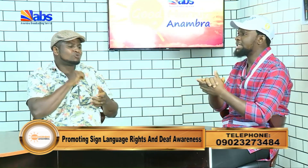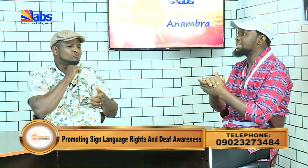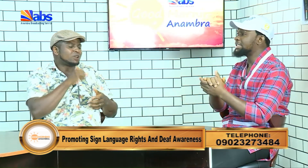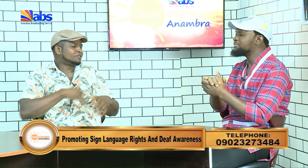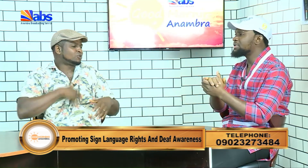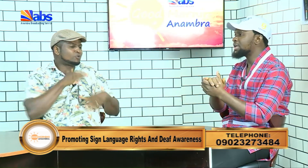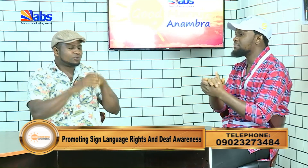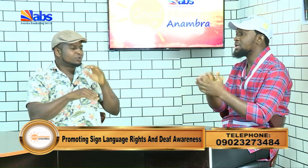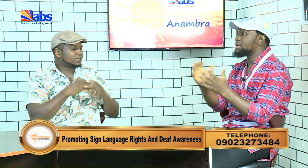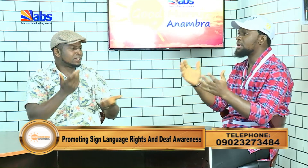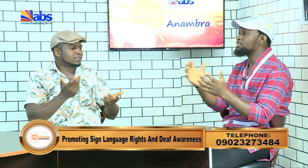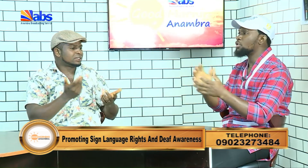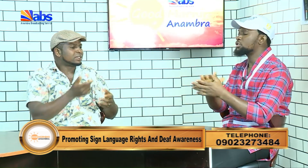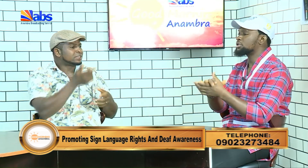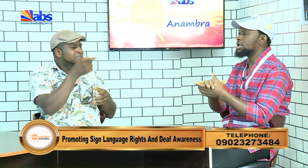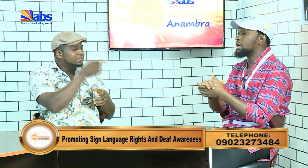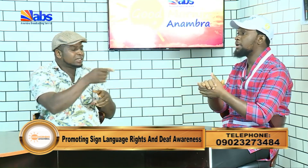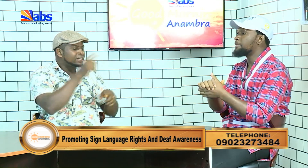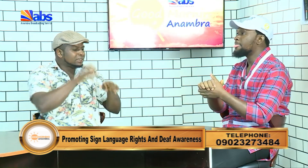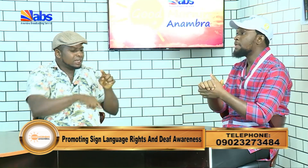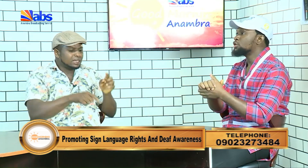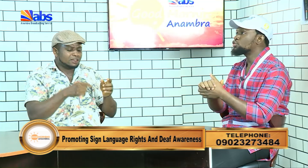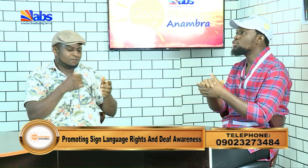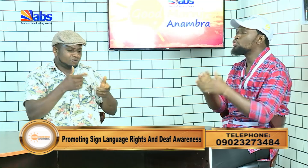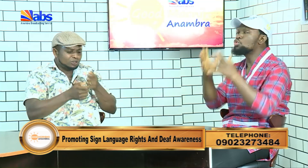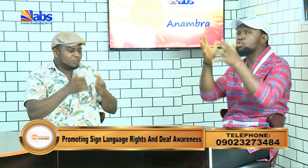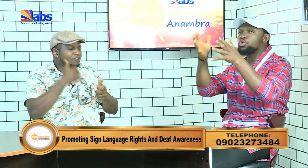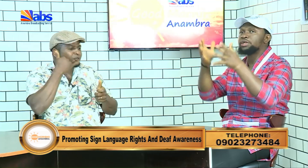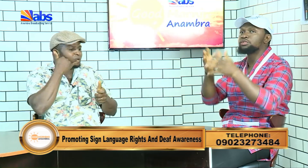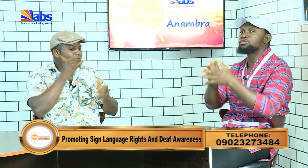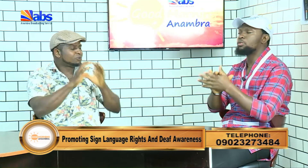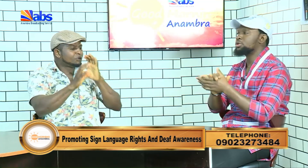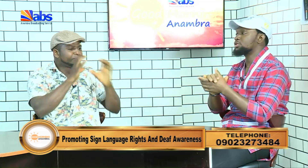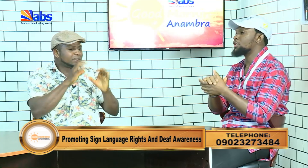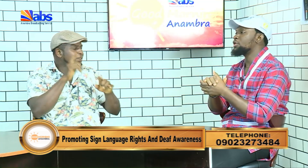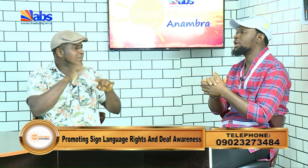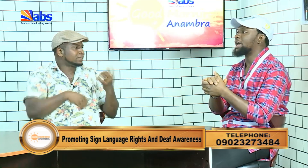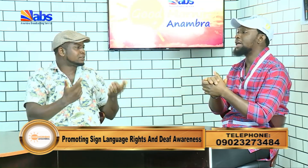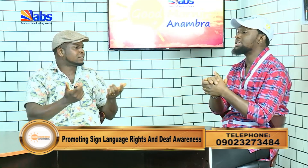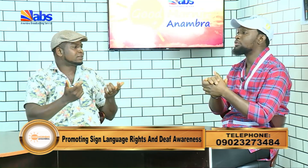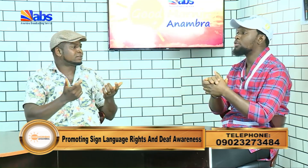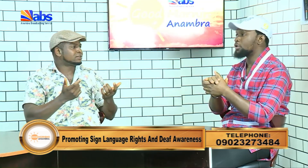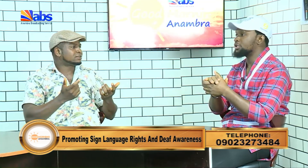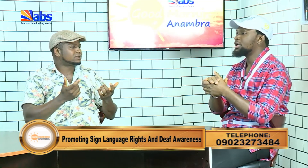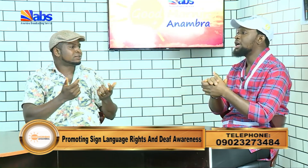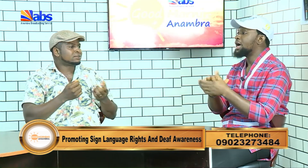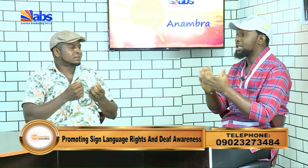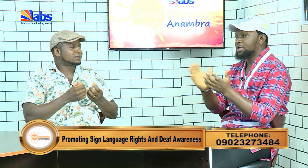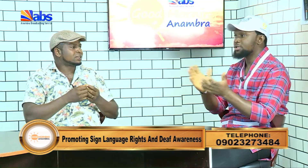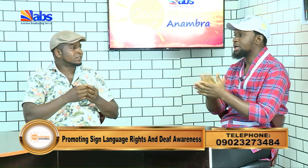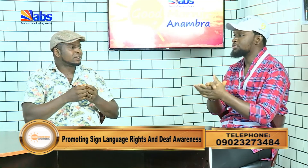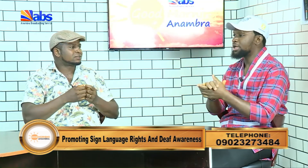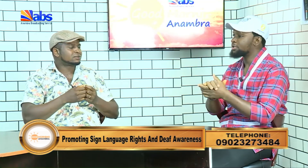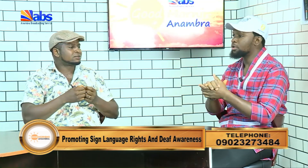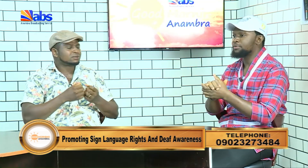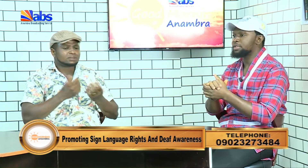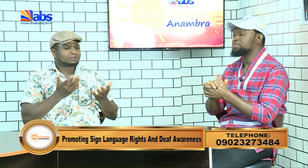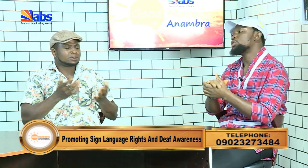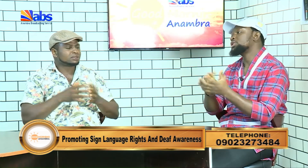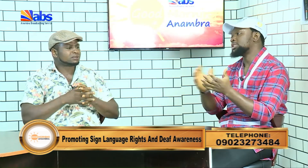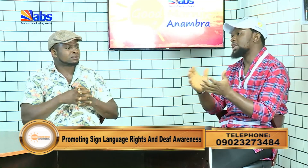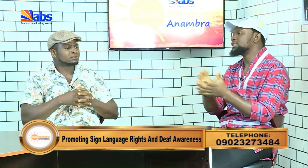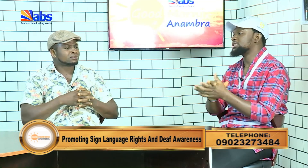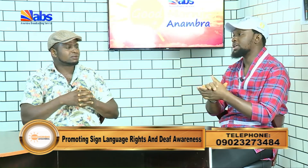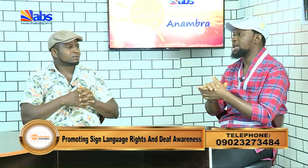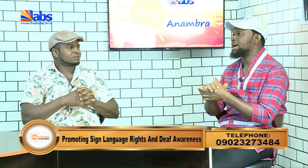and enslaving them, making them not to look and to know what is going on in the outside world and all that. So that's one of the